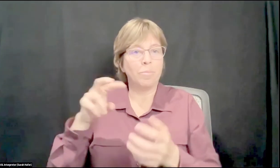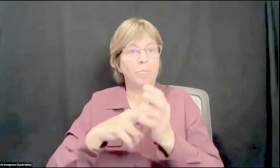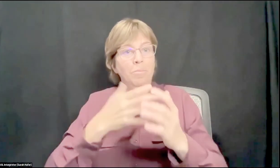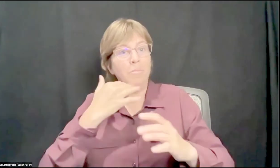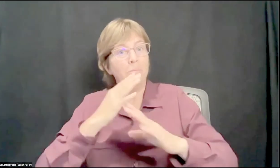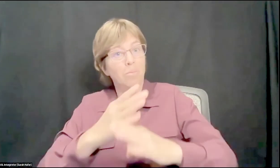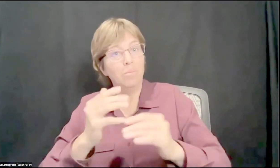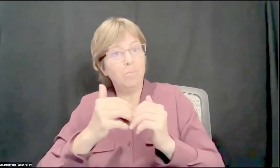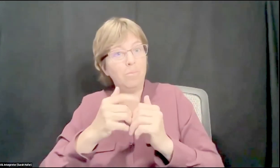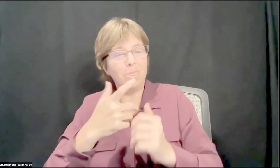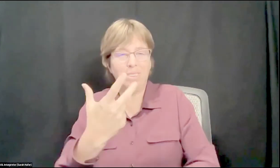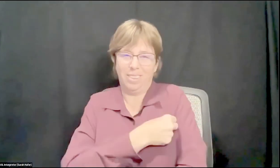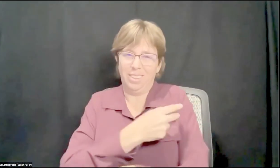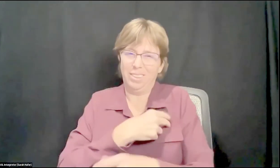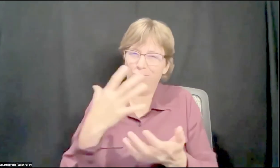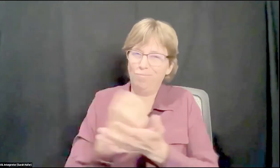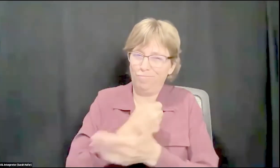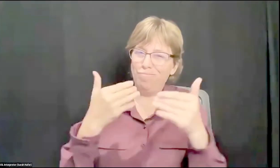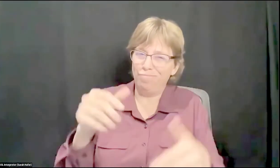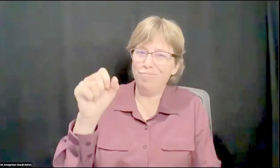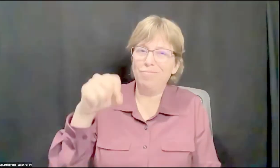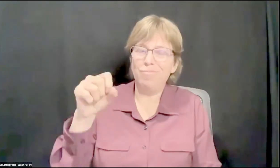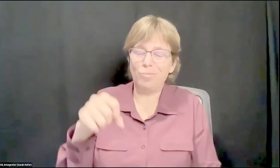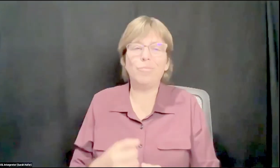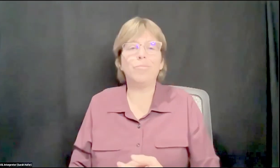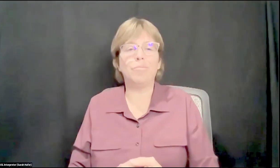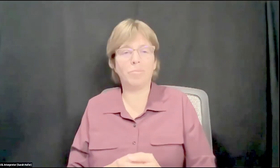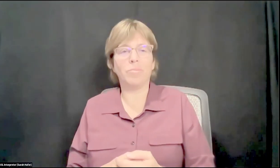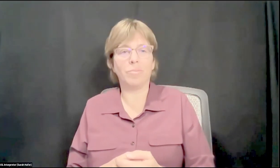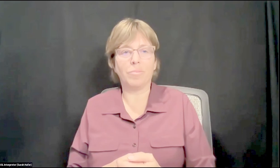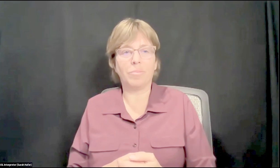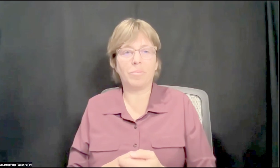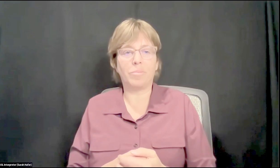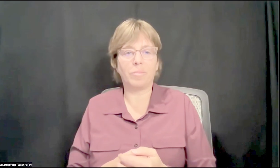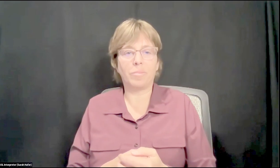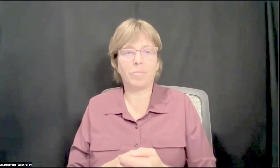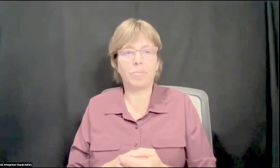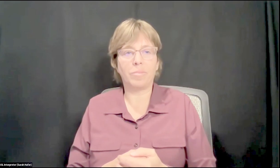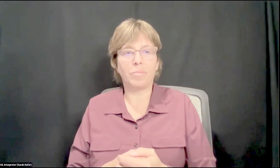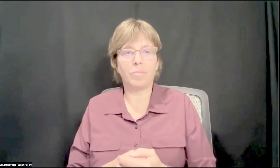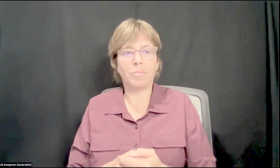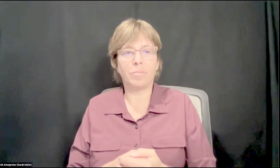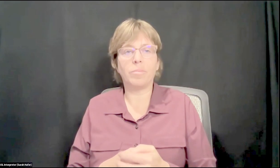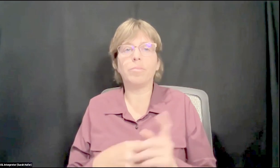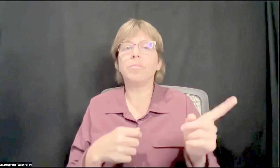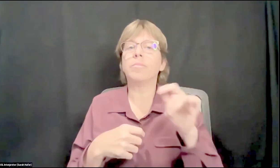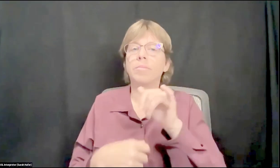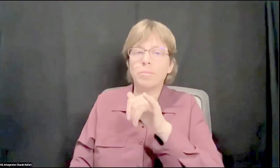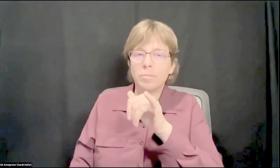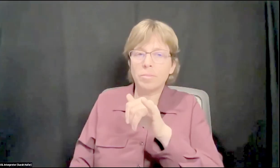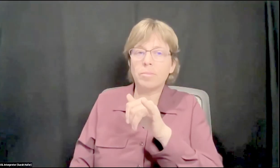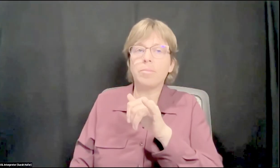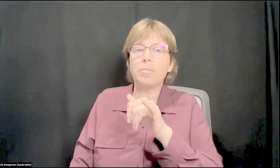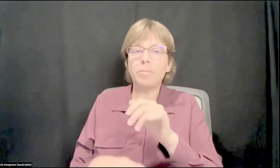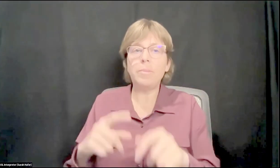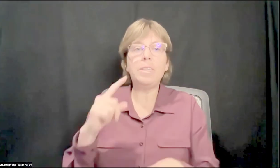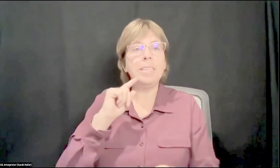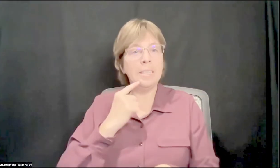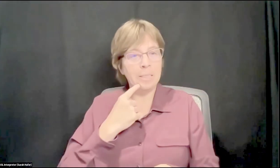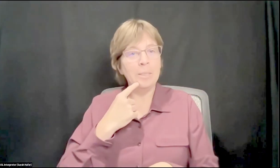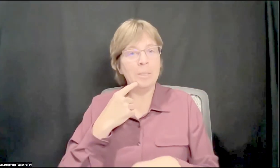Wow, definitely something serious not to mess with, and a lot of preventative ways that we can protect our families and